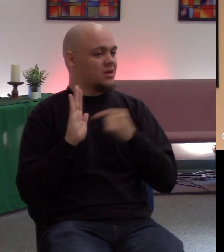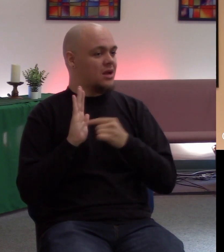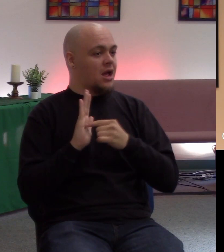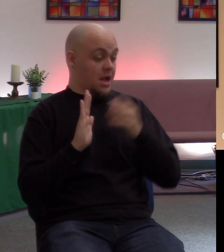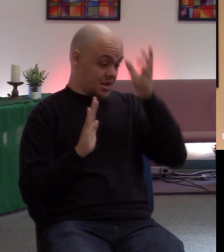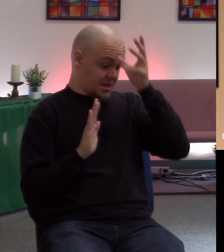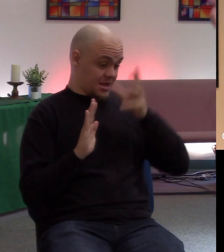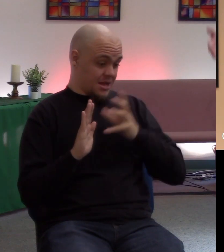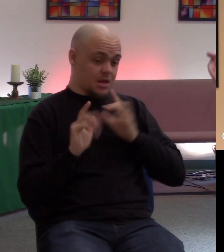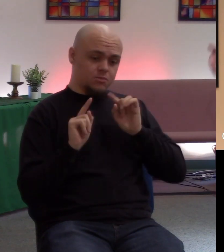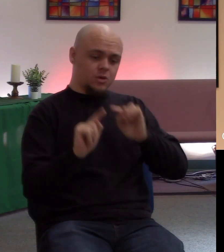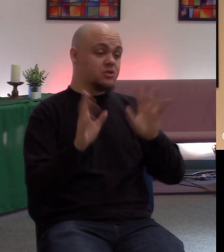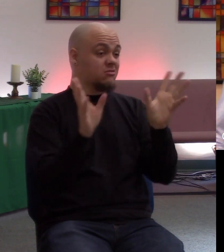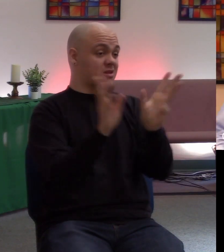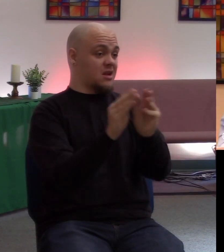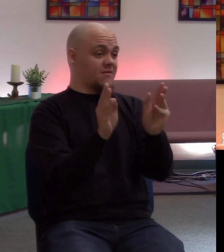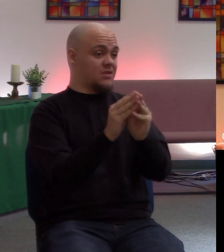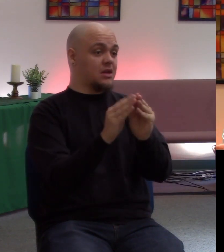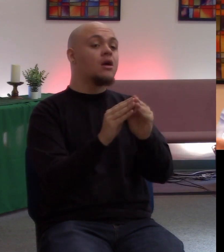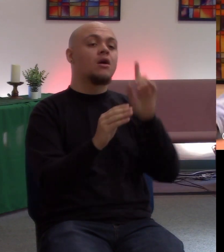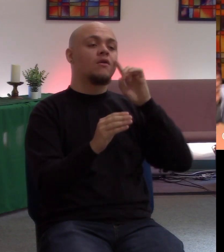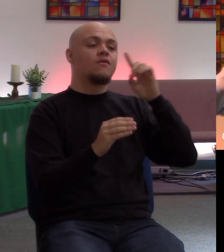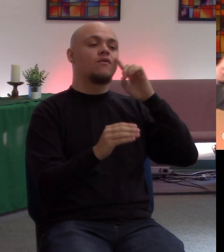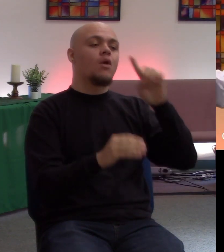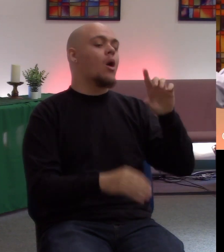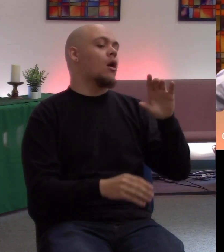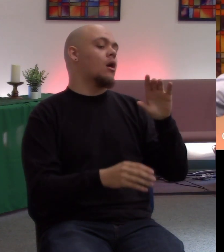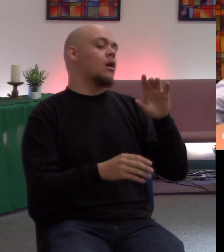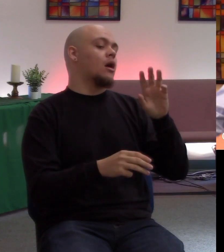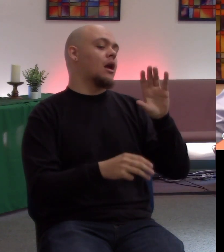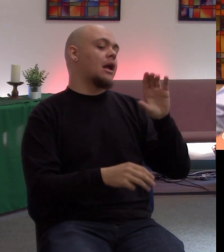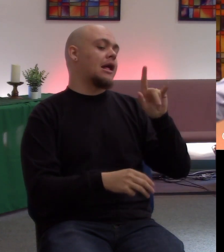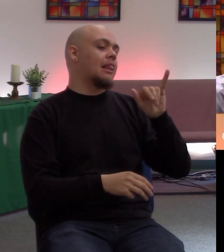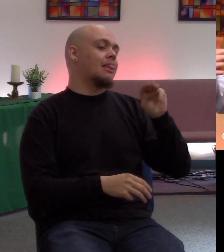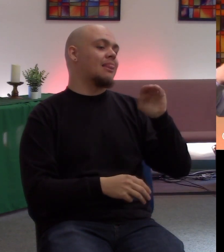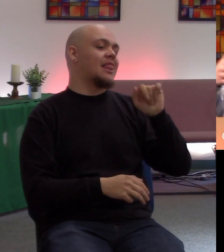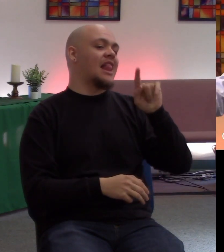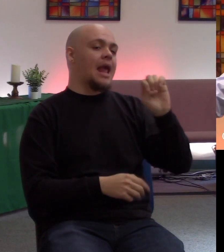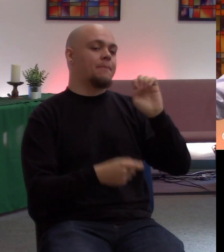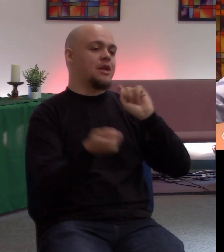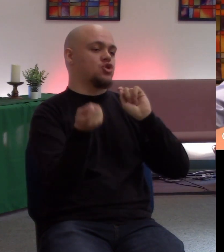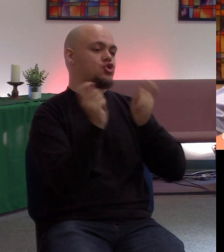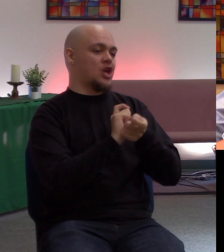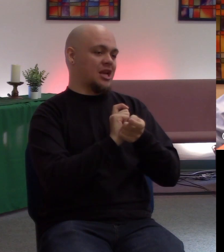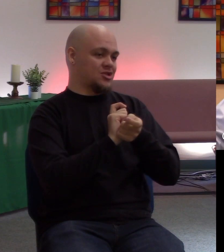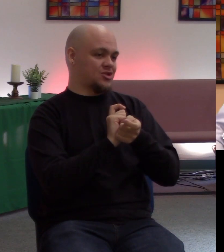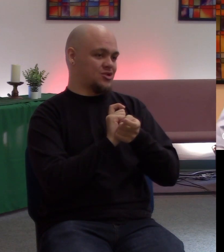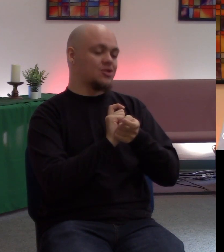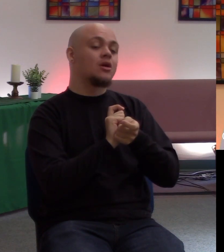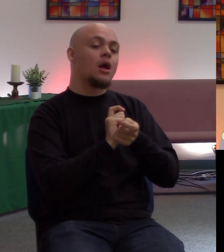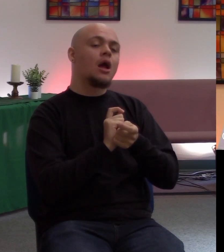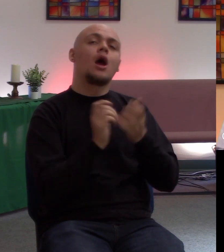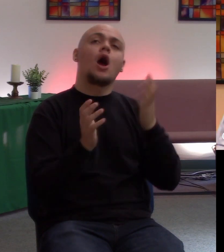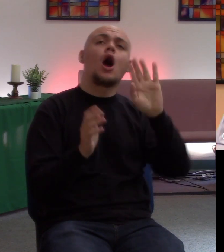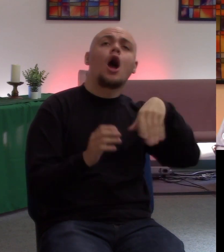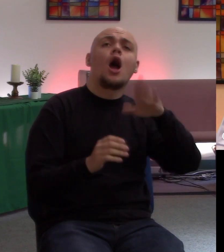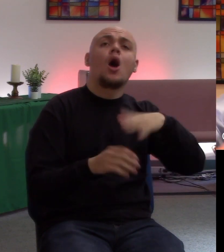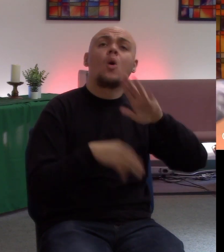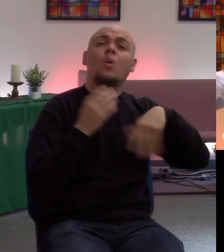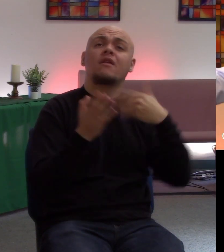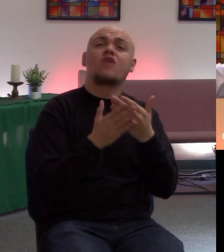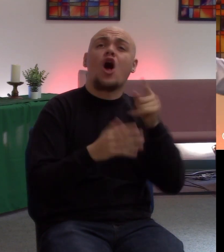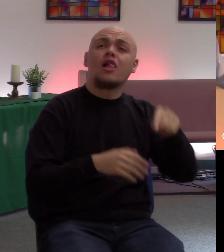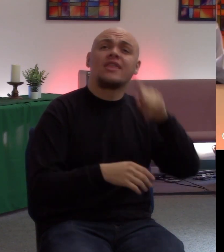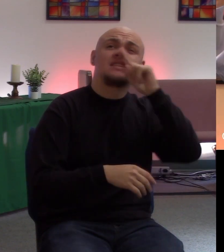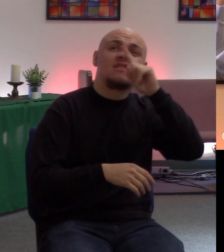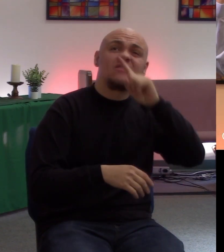Facebook. And it's this guy at a conference. It's this big conference. It's a conference on climate change. And the guy stands up and goes,